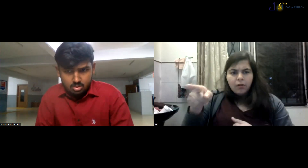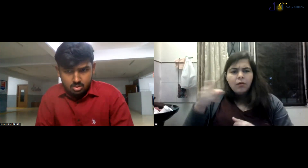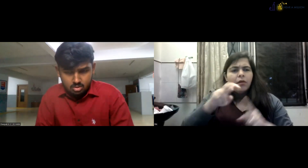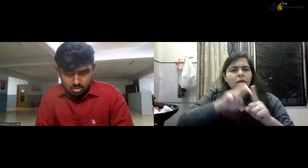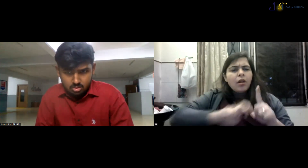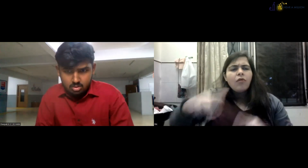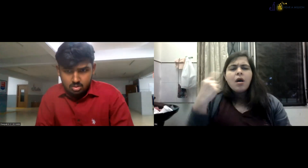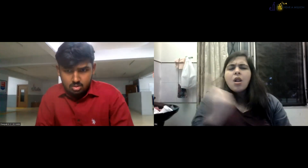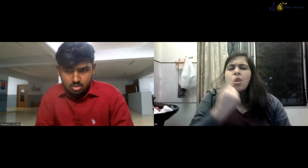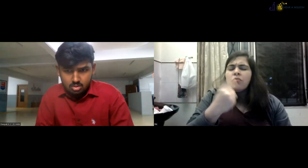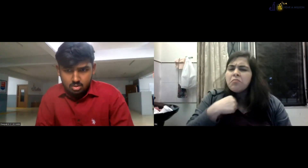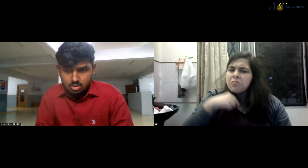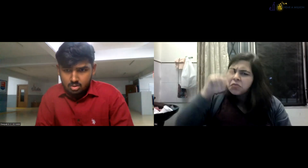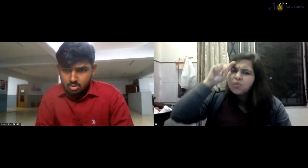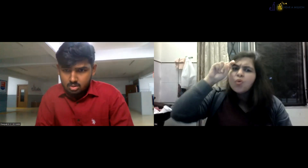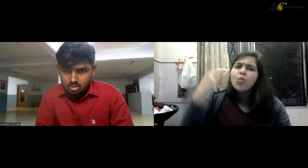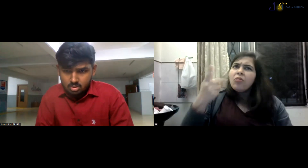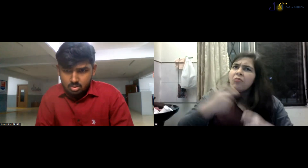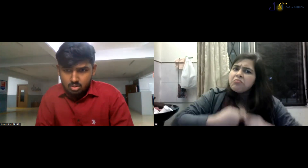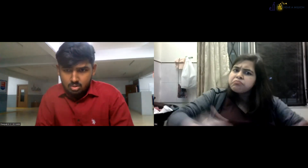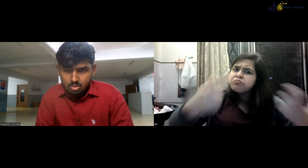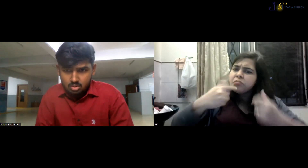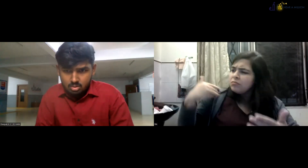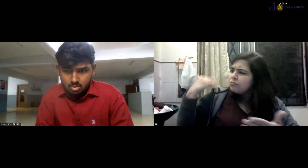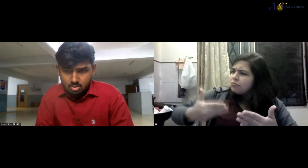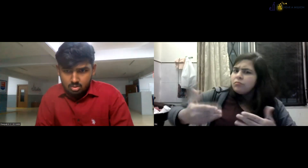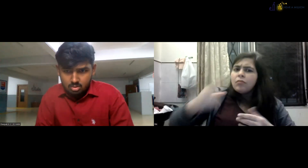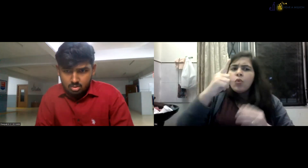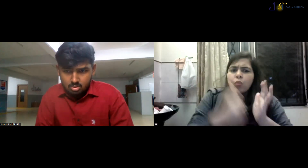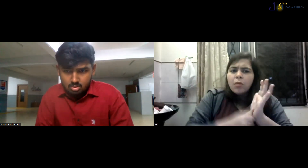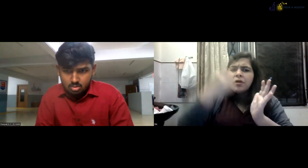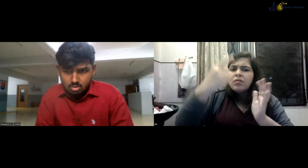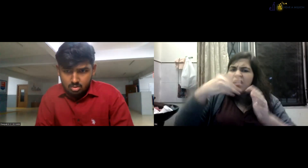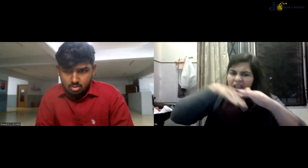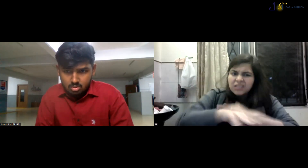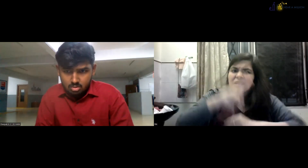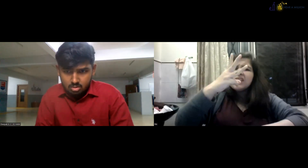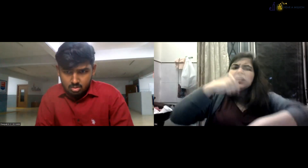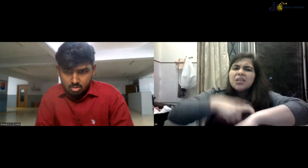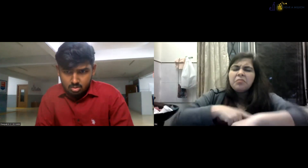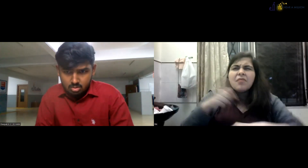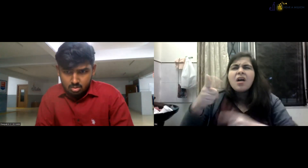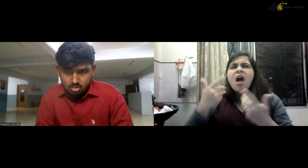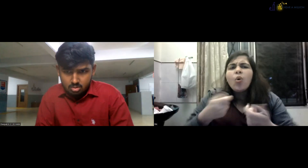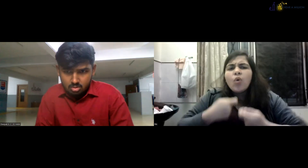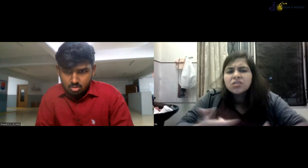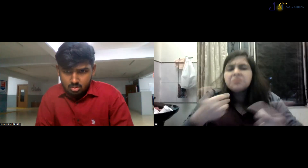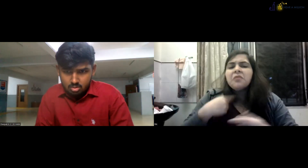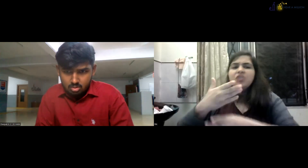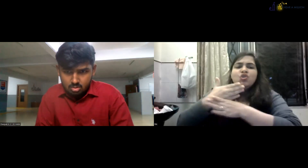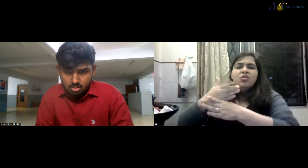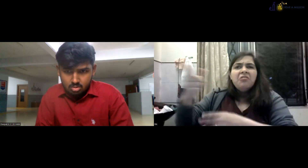Her name is Jinal, and she had, traveled a lot. She had done a solo trip.